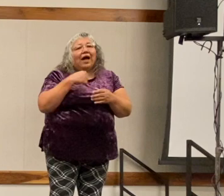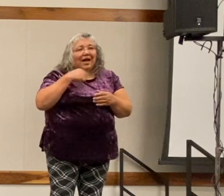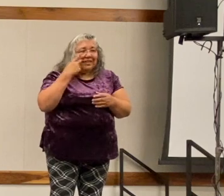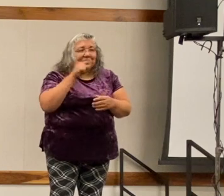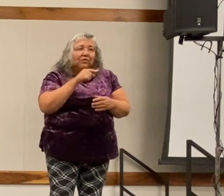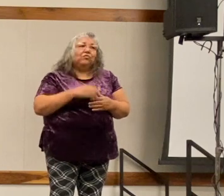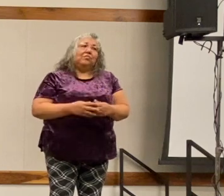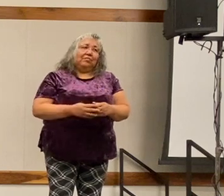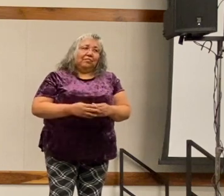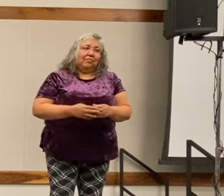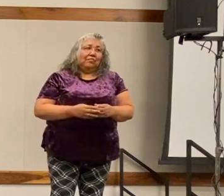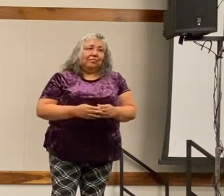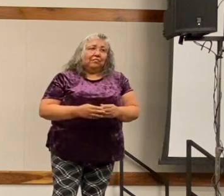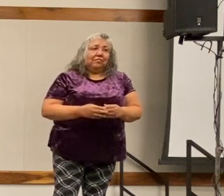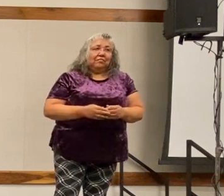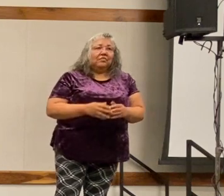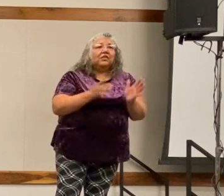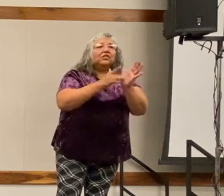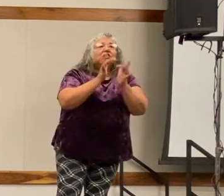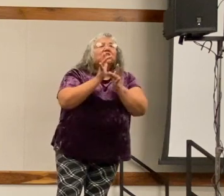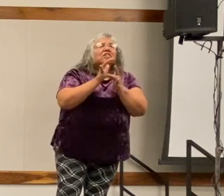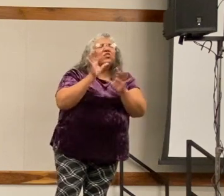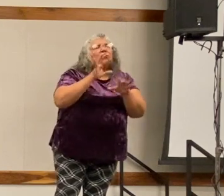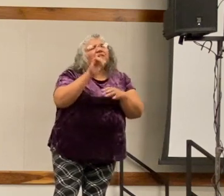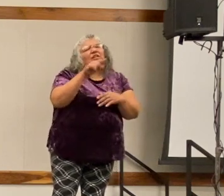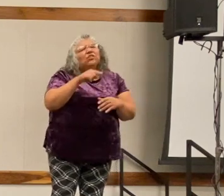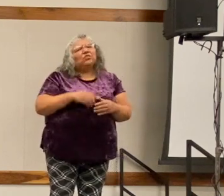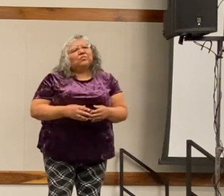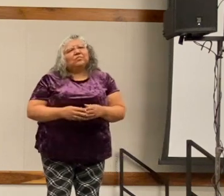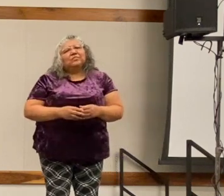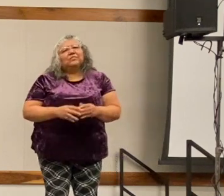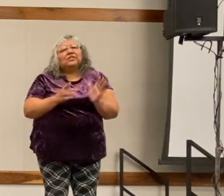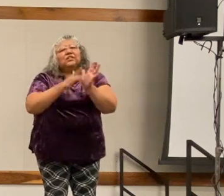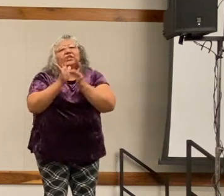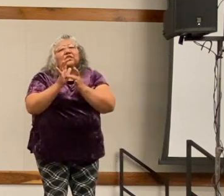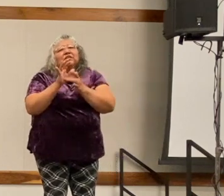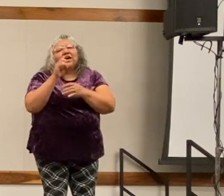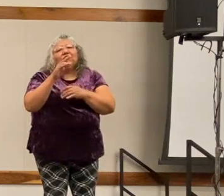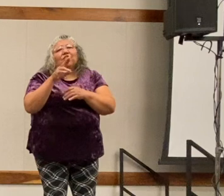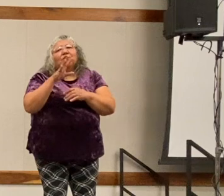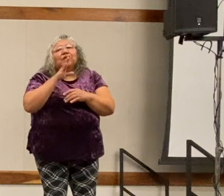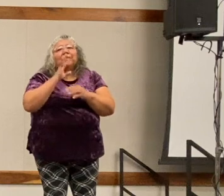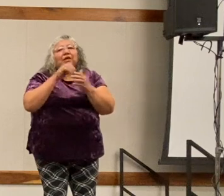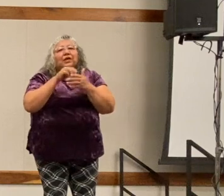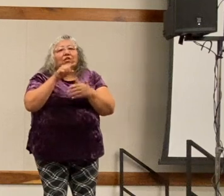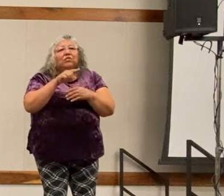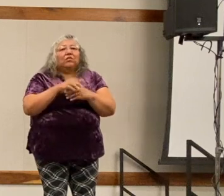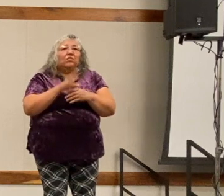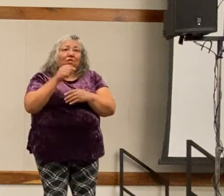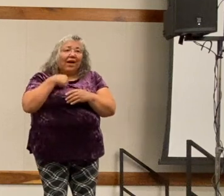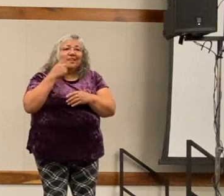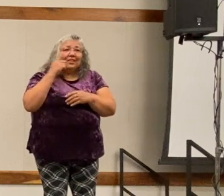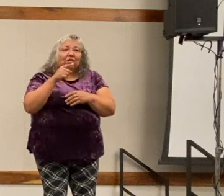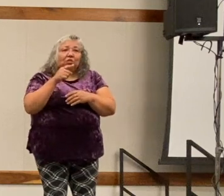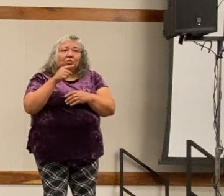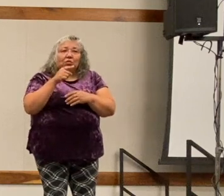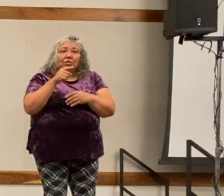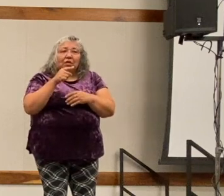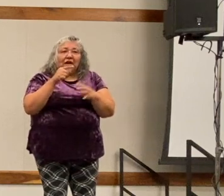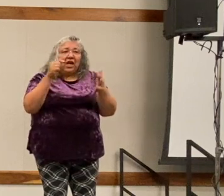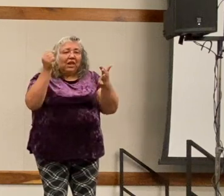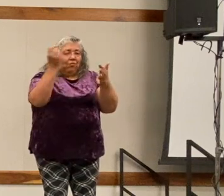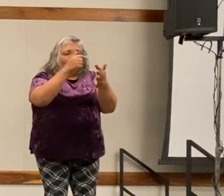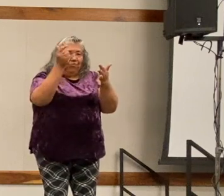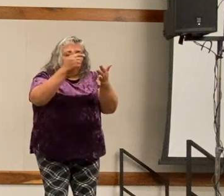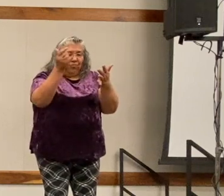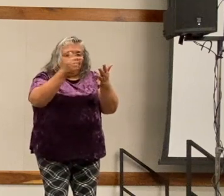you. Jesus ever do that to you? Jesus ever just speak into you and say, no, I see you. And he points out all those